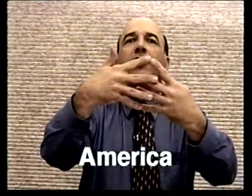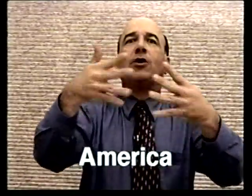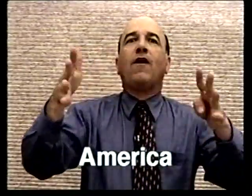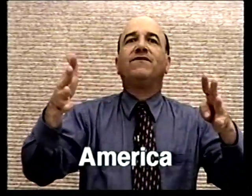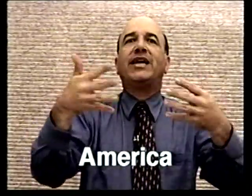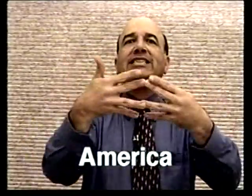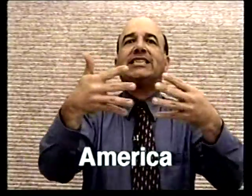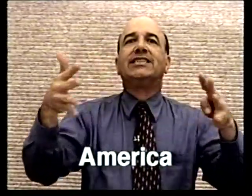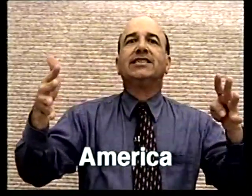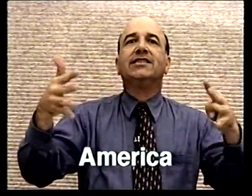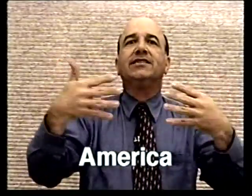Because offensive.